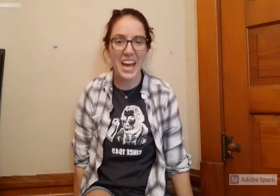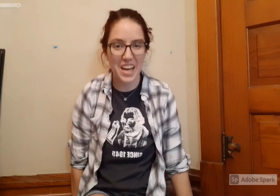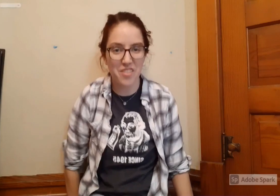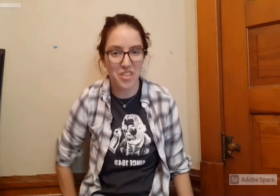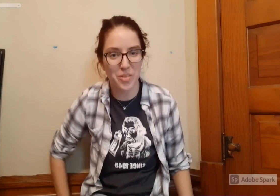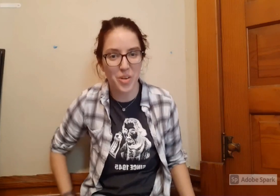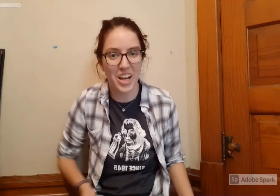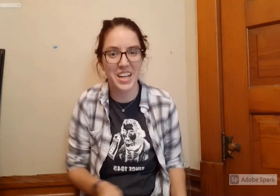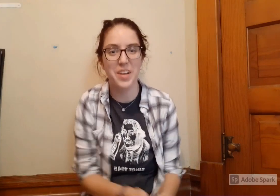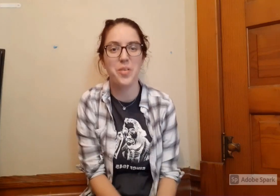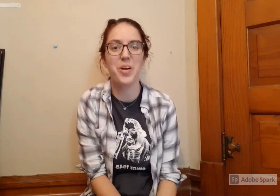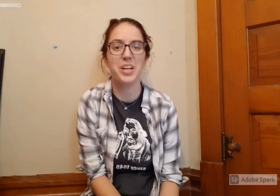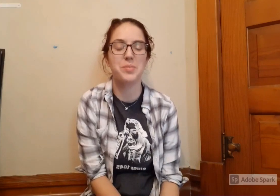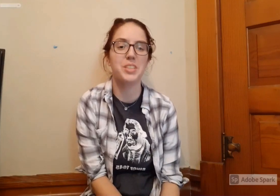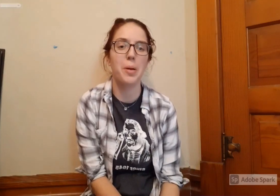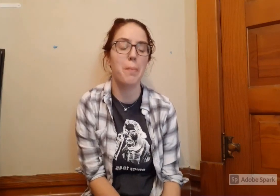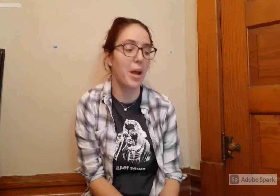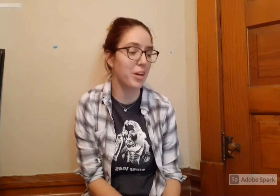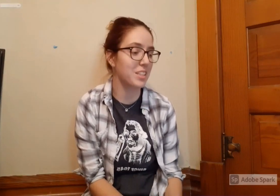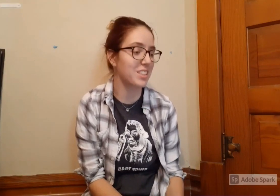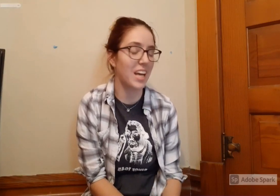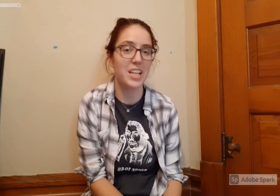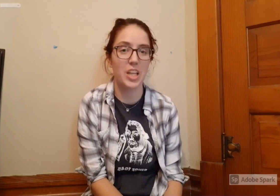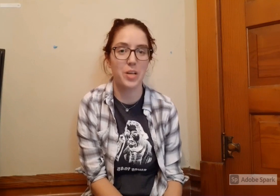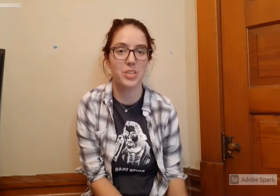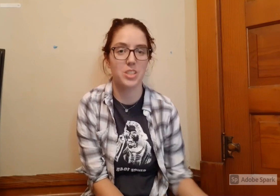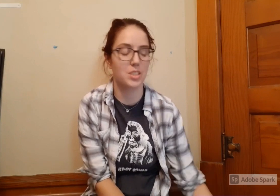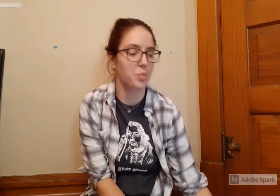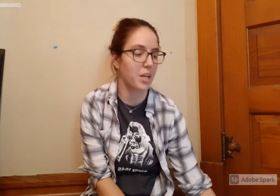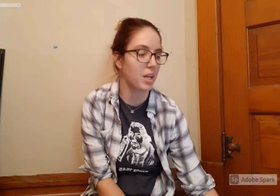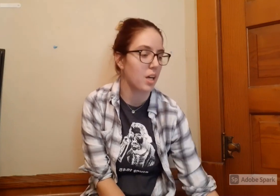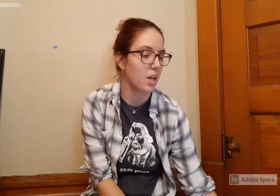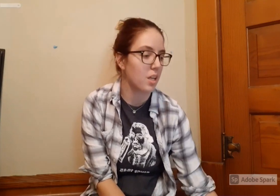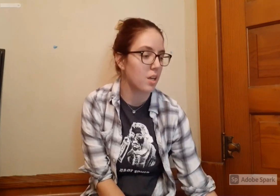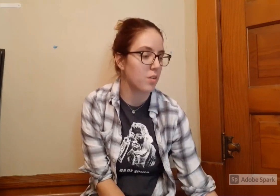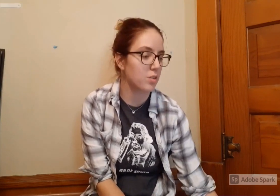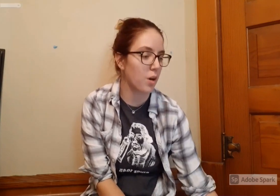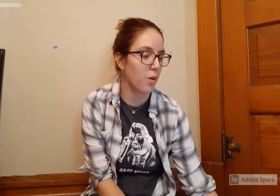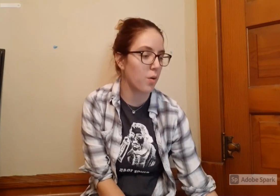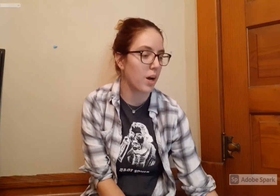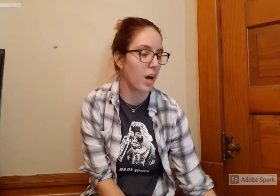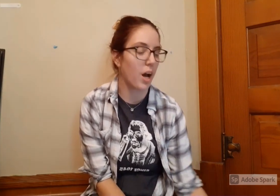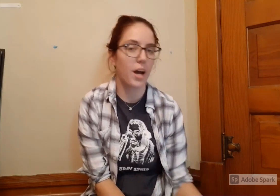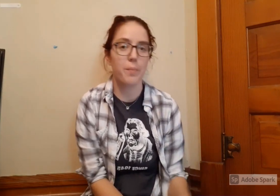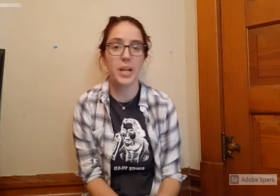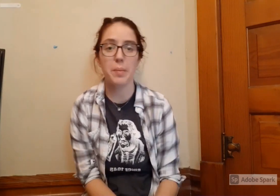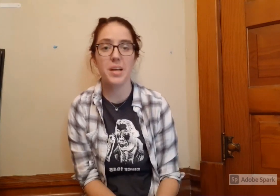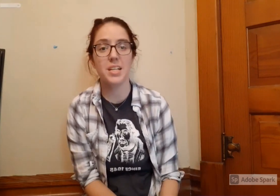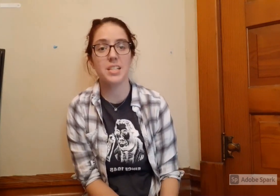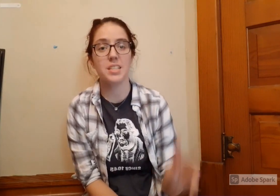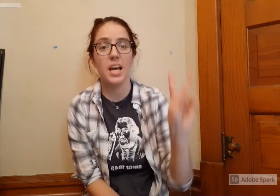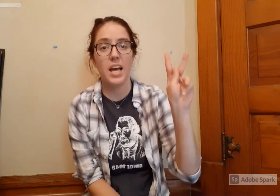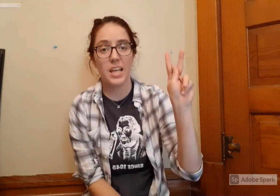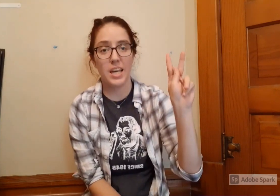Hey everyone, and welcome to American Sign Language this week. So, my name is